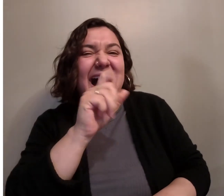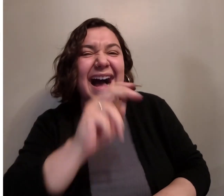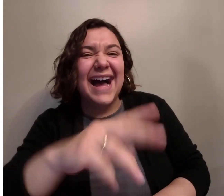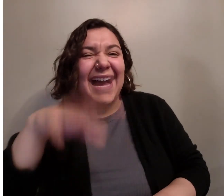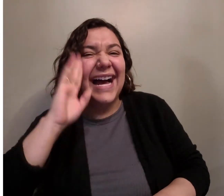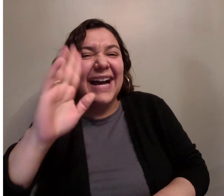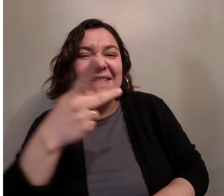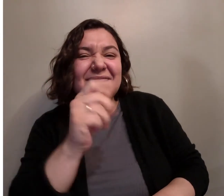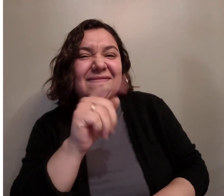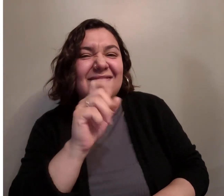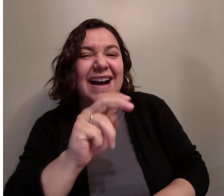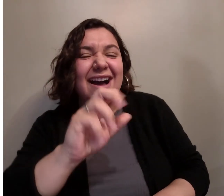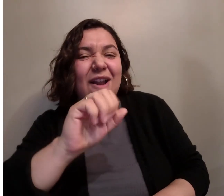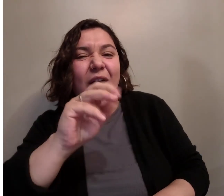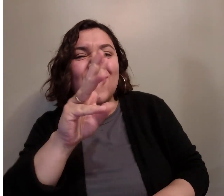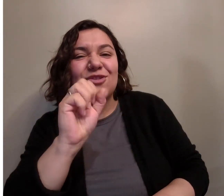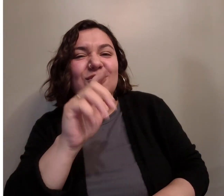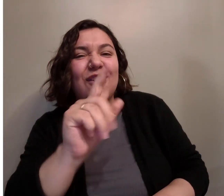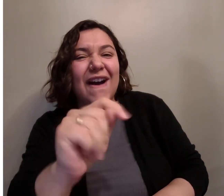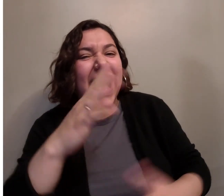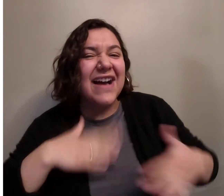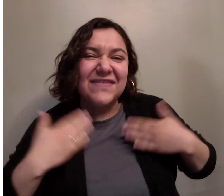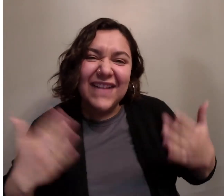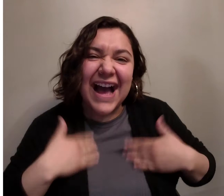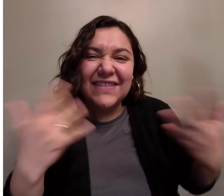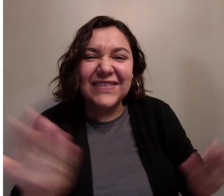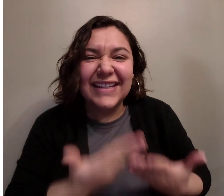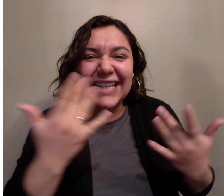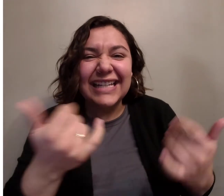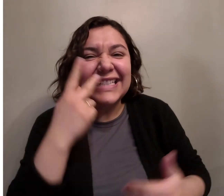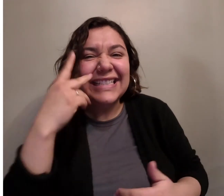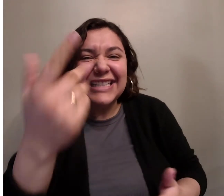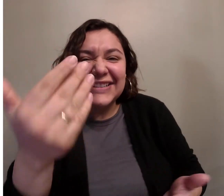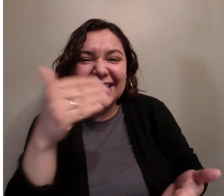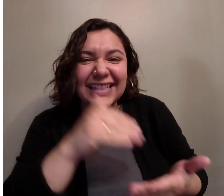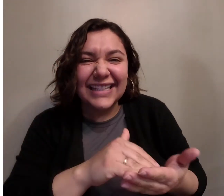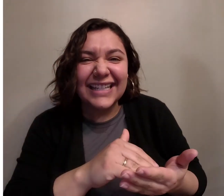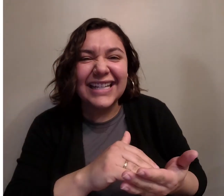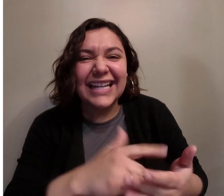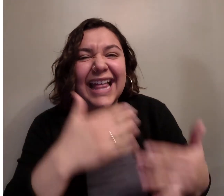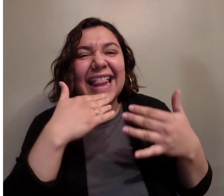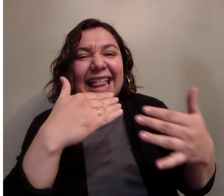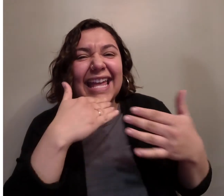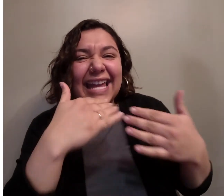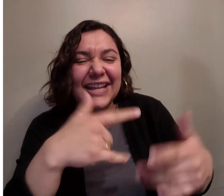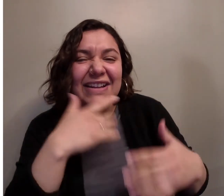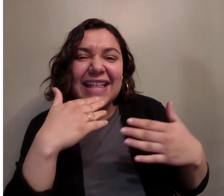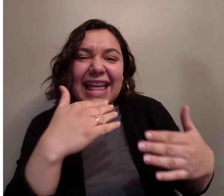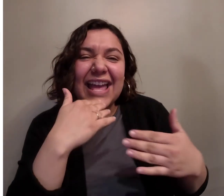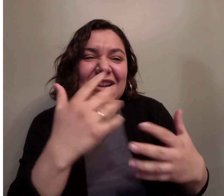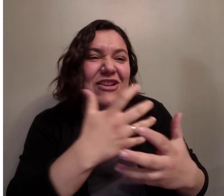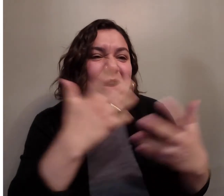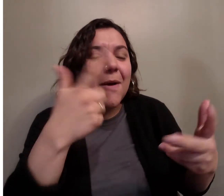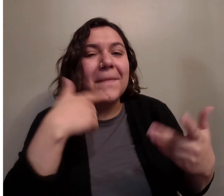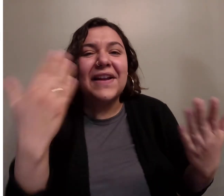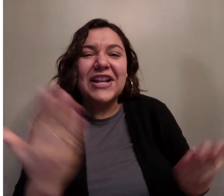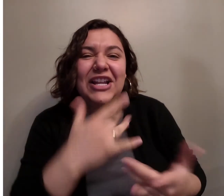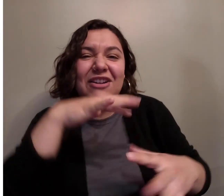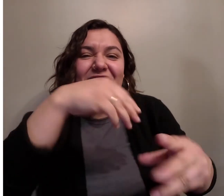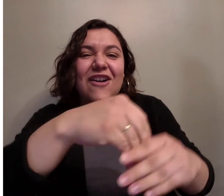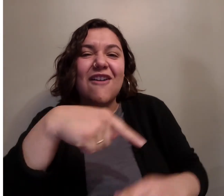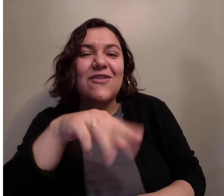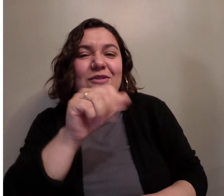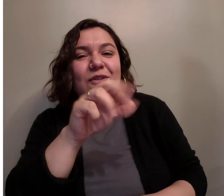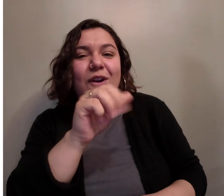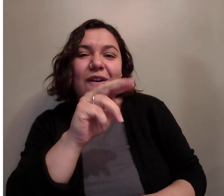Oh, Patton, Oswalt, I am so happy to be seeing you, and thank you